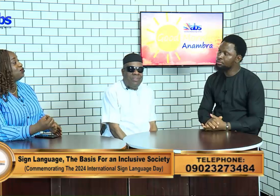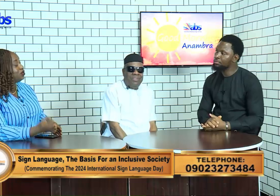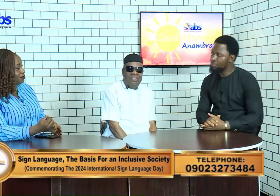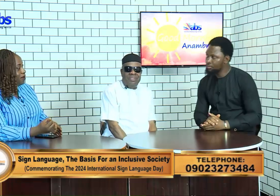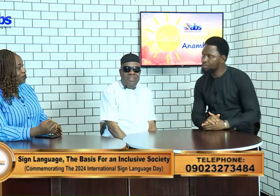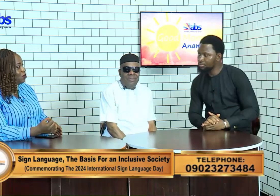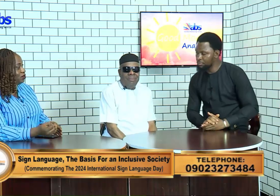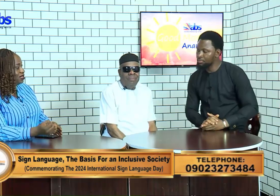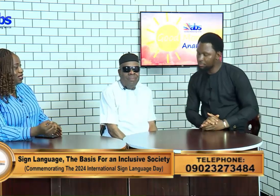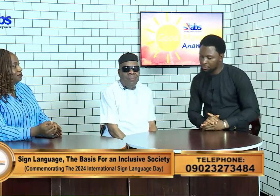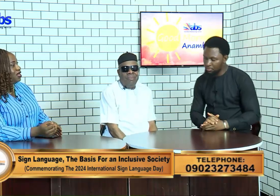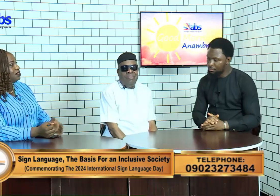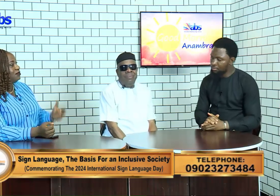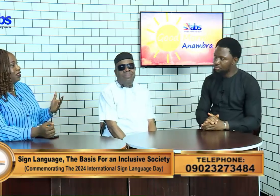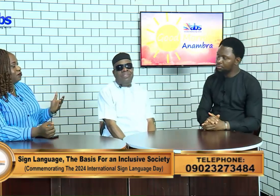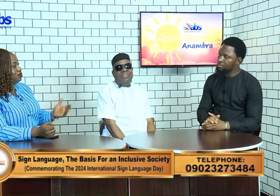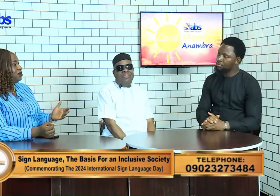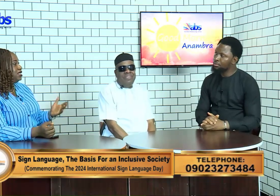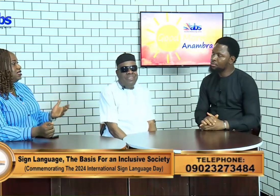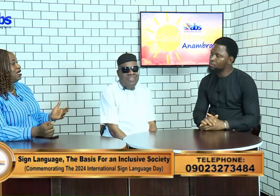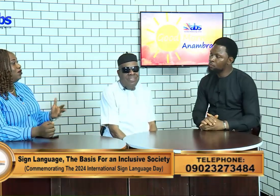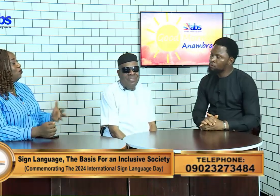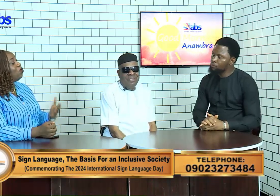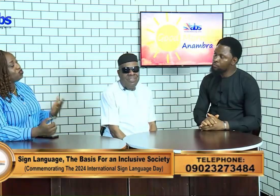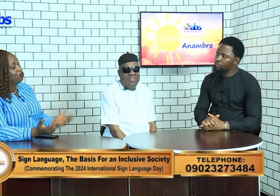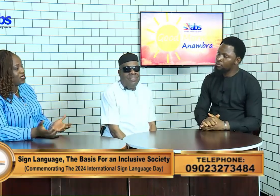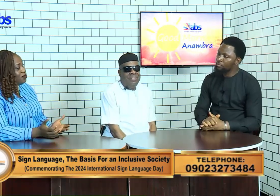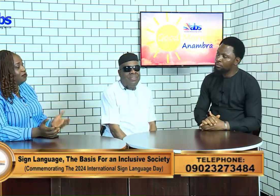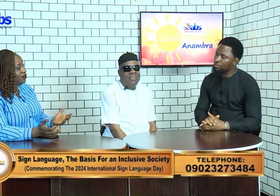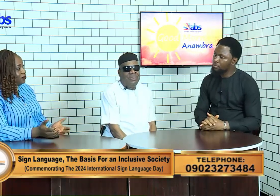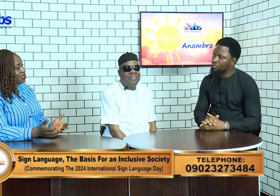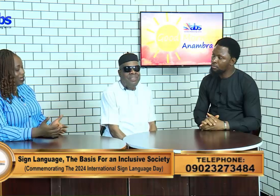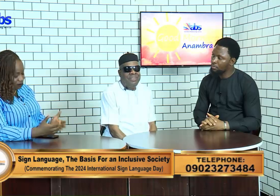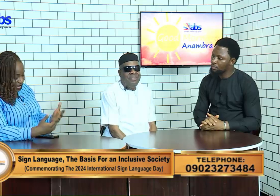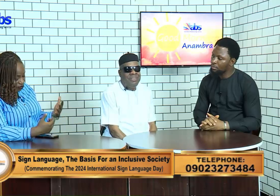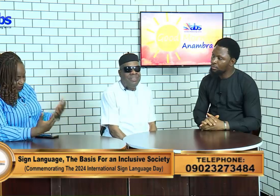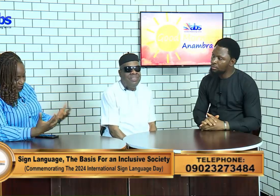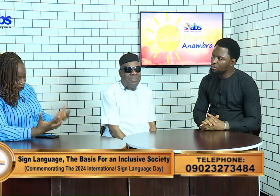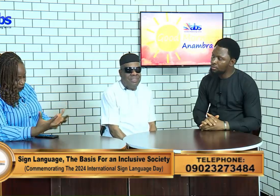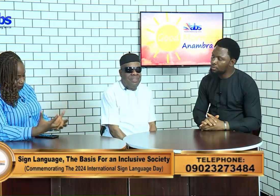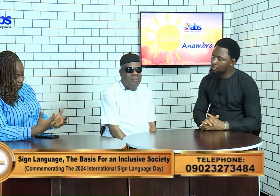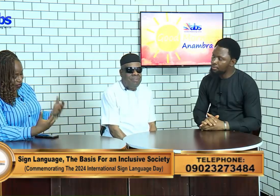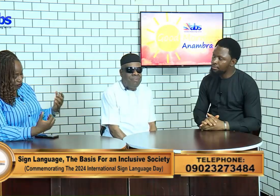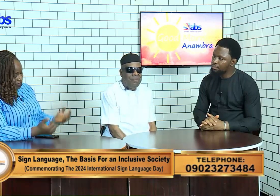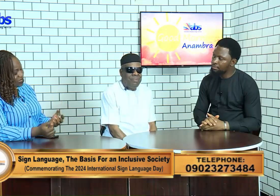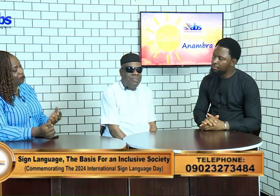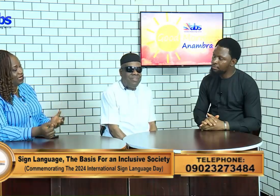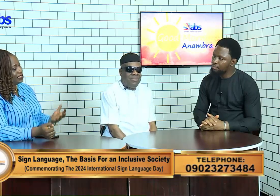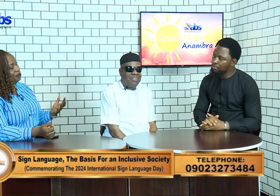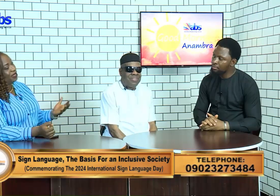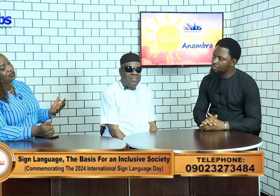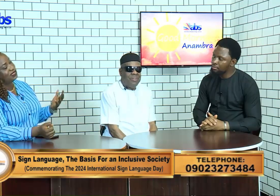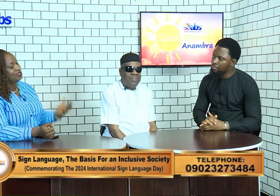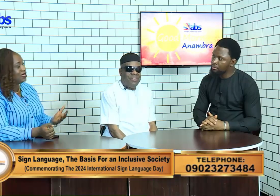to be talked about all the time. So my question is now, in what ways or method can we actually employ to raise